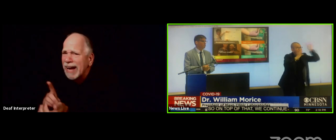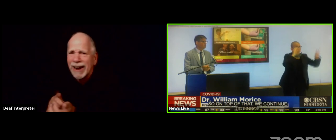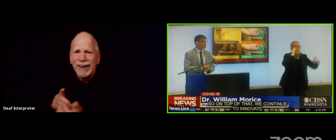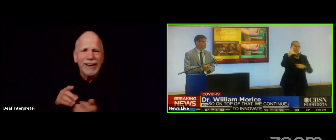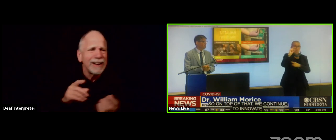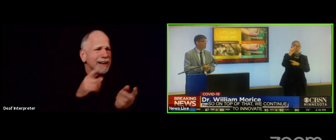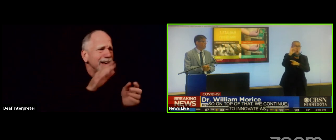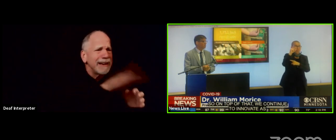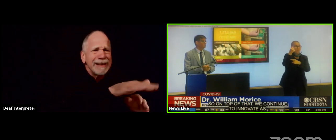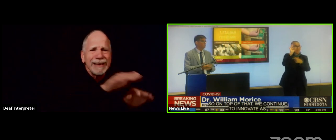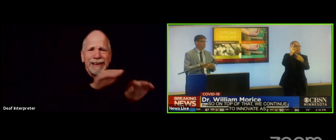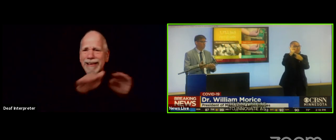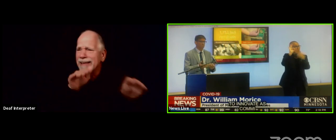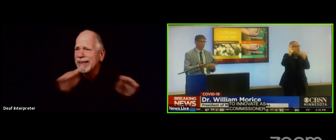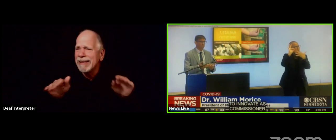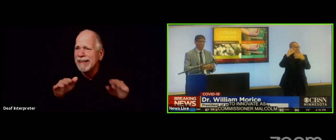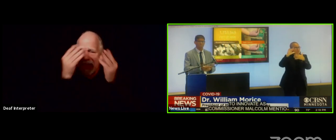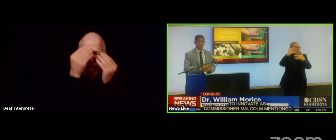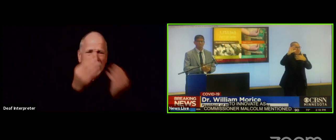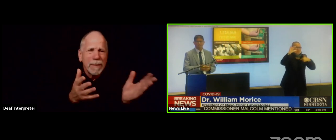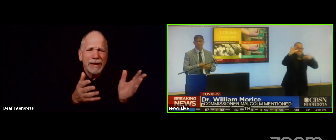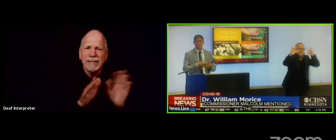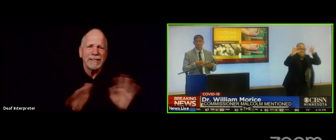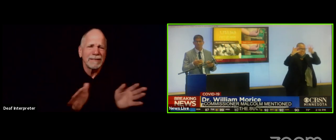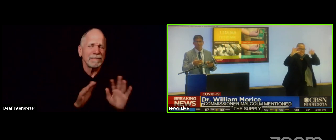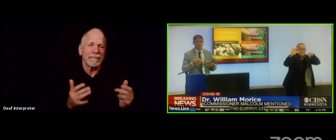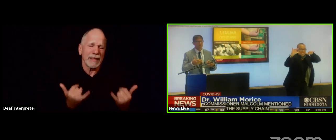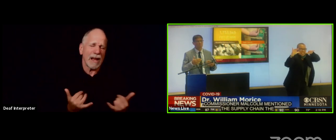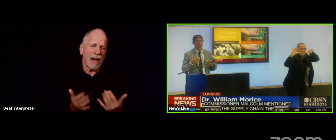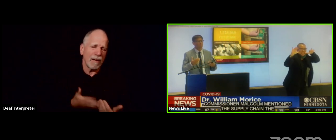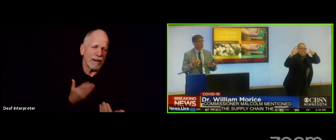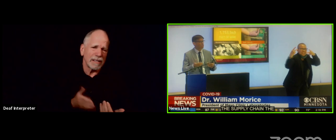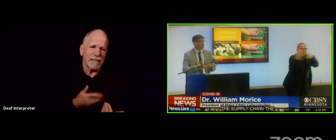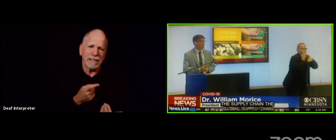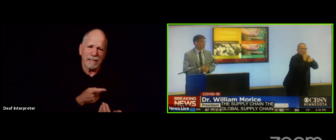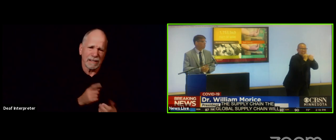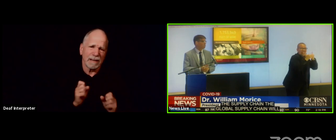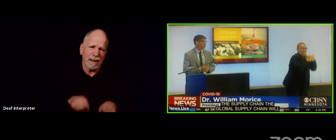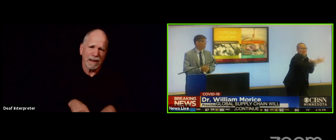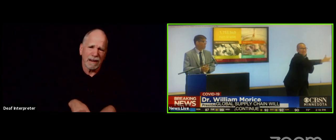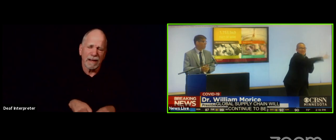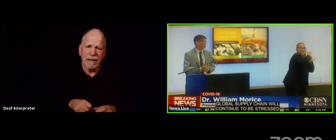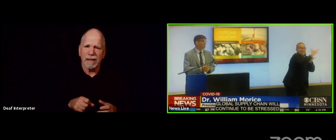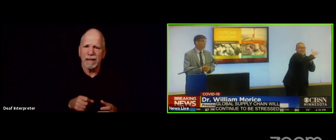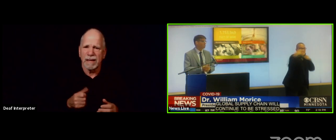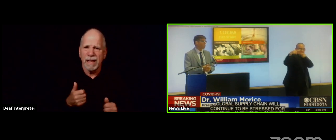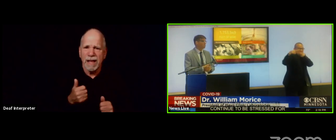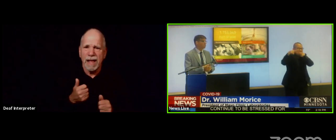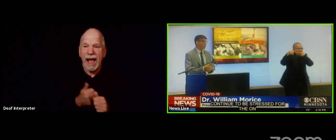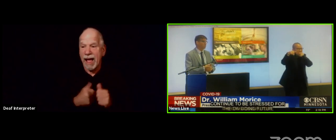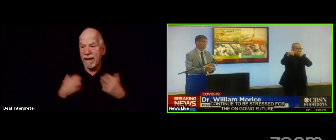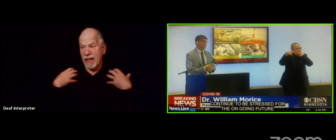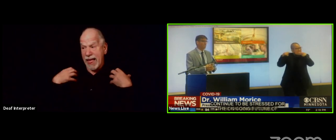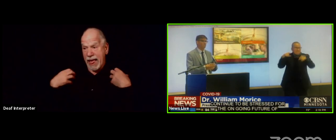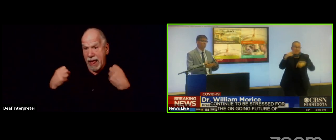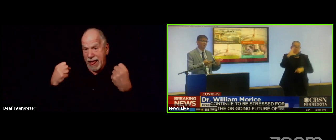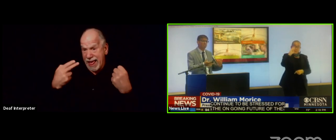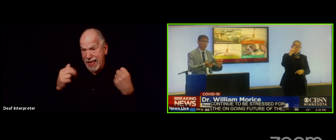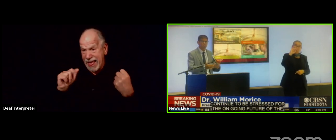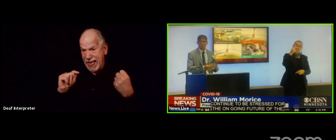the global supply chain will continue to be stressed for the ongoing future of the COVID pandemic, because I really believe we're moving past